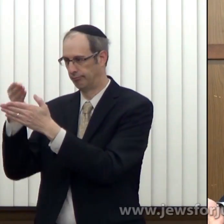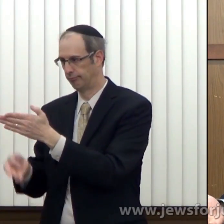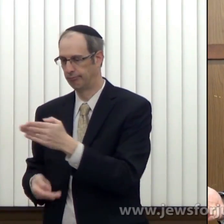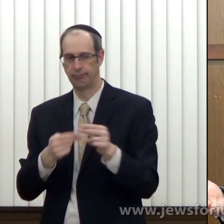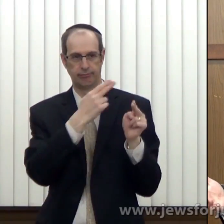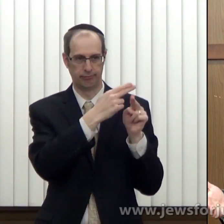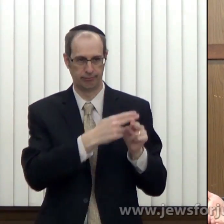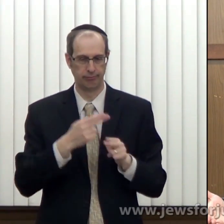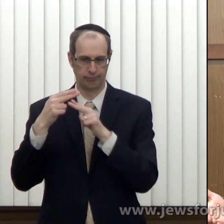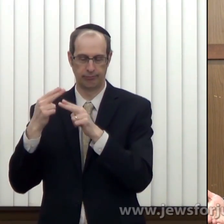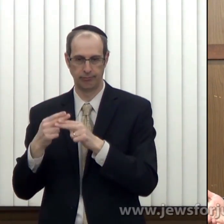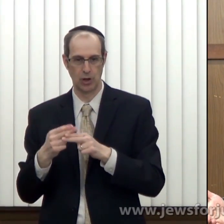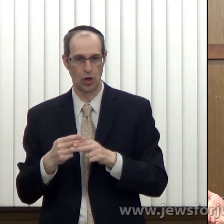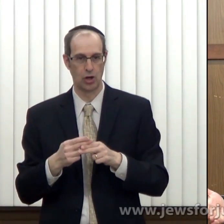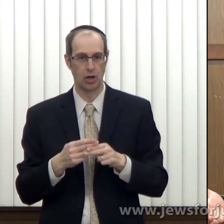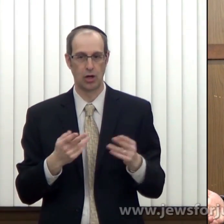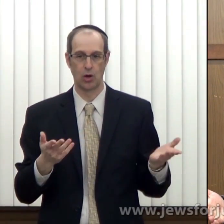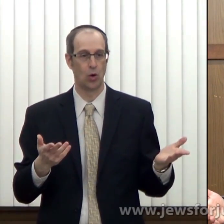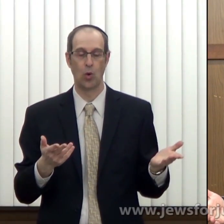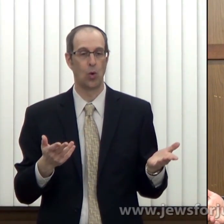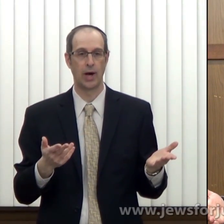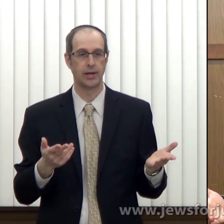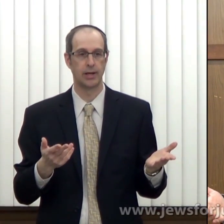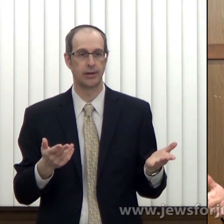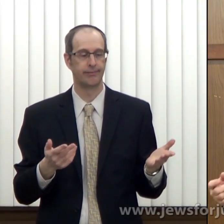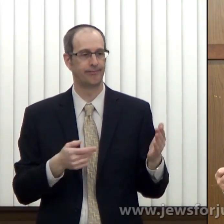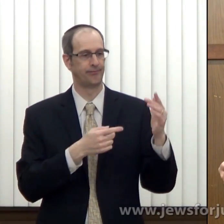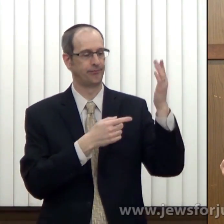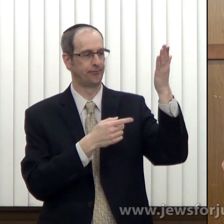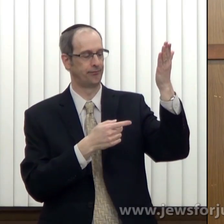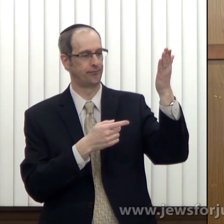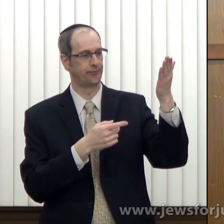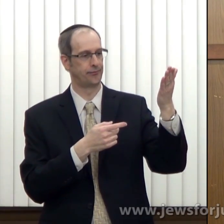provide, all they really do is trace